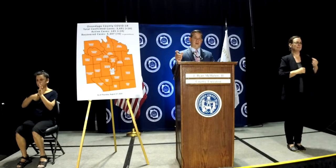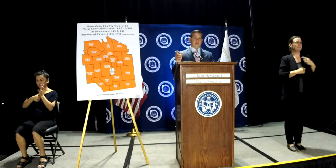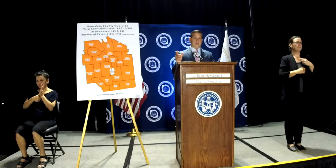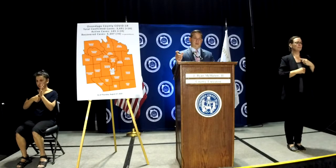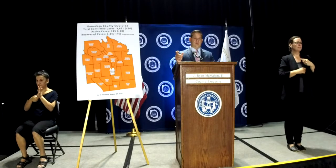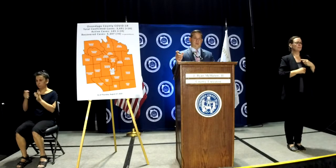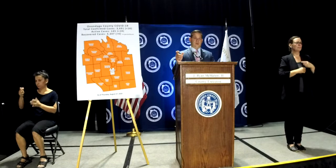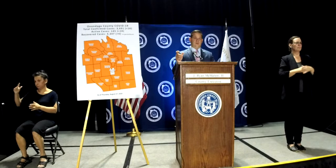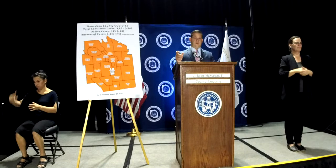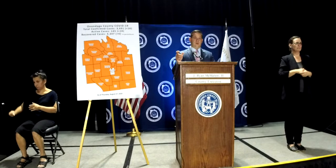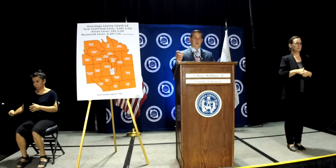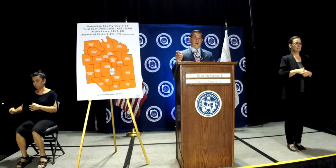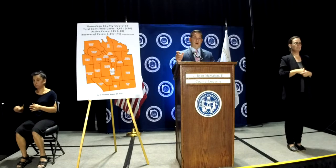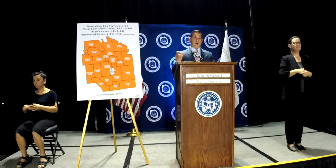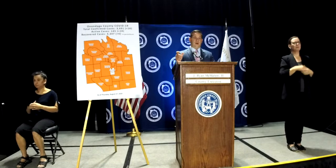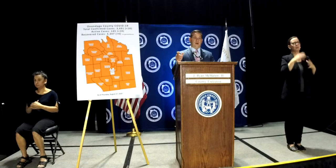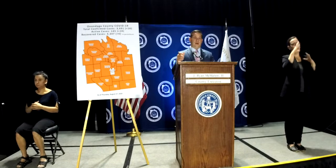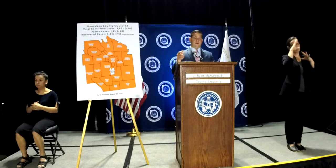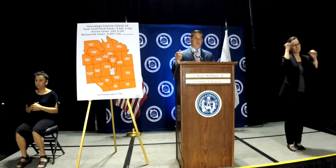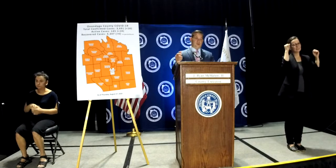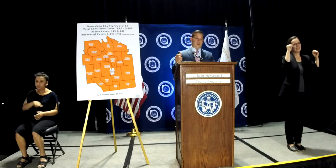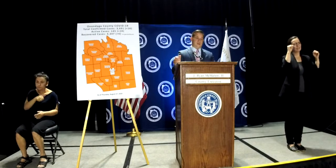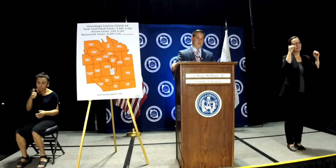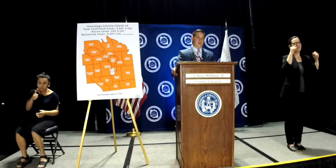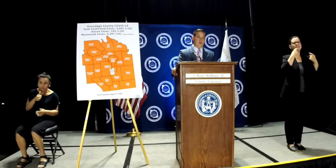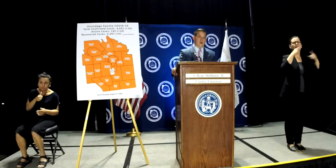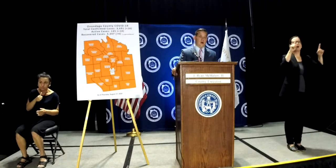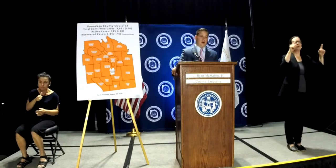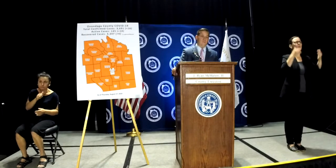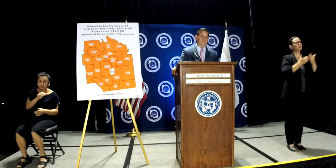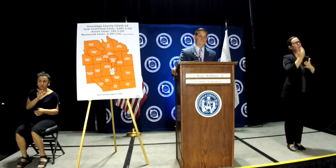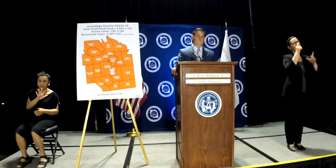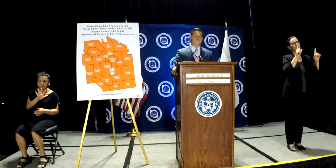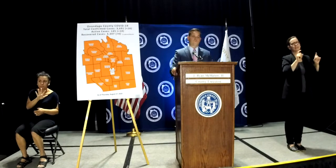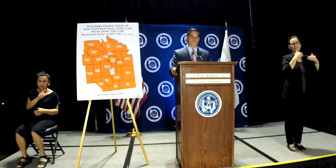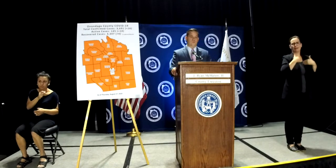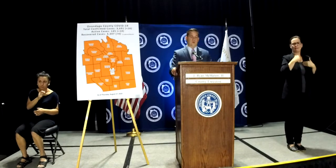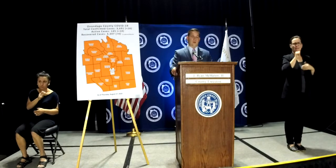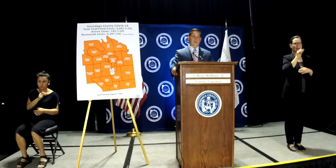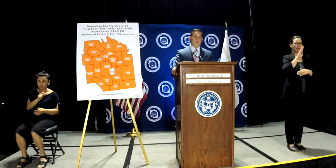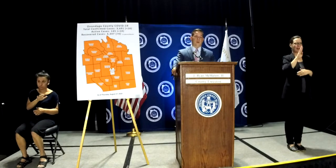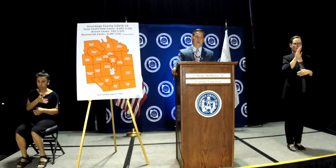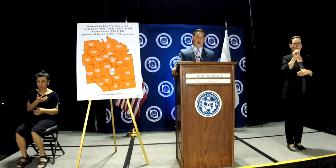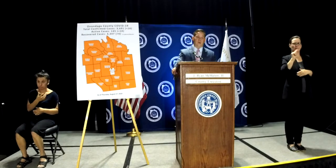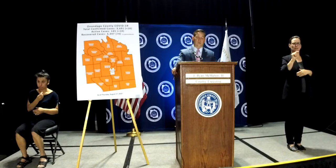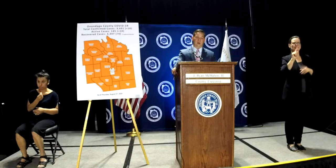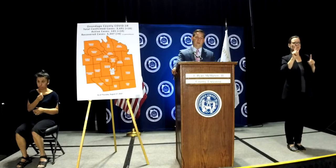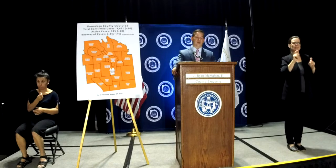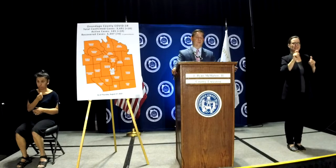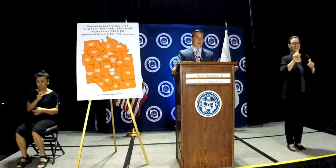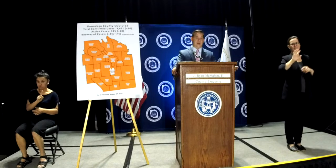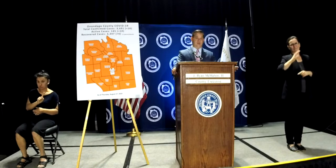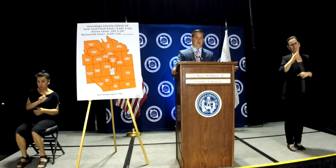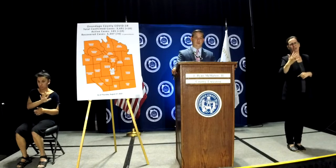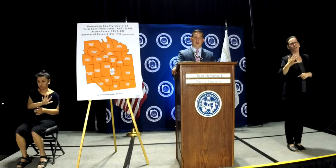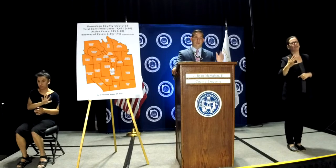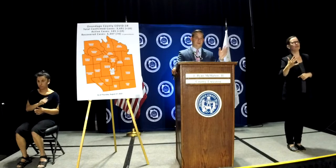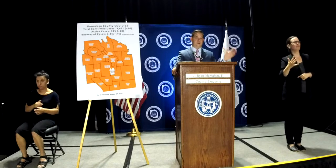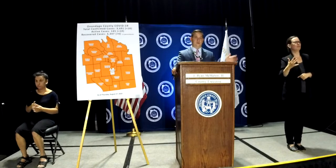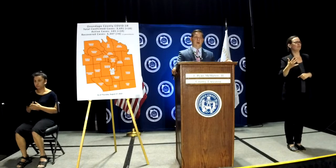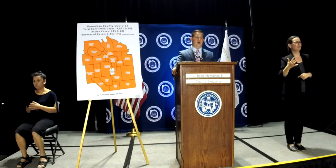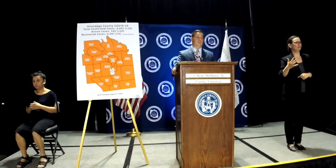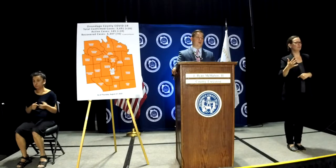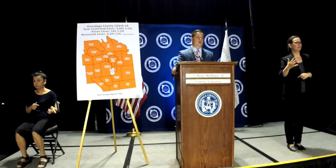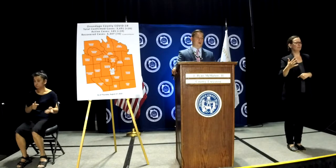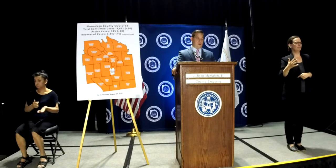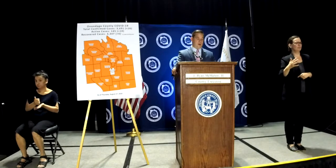a $5 test, I believe, an antigen test, and that they're coming out. I mean, that could be a game changer in all